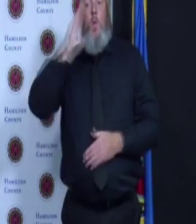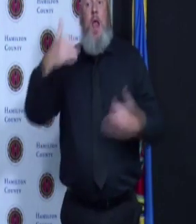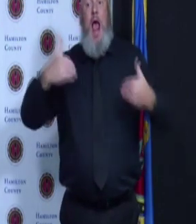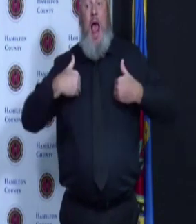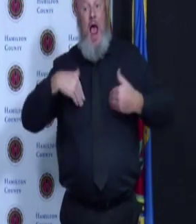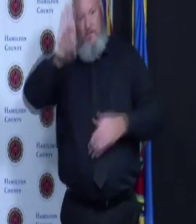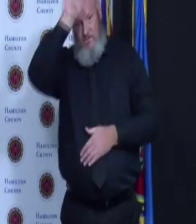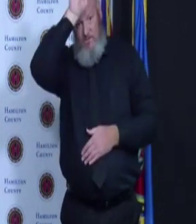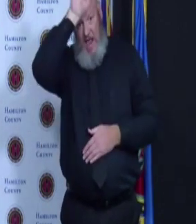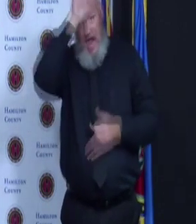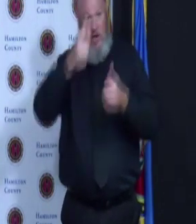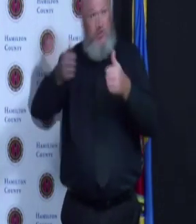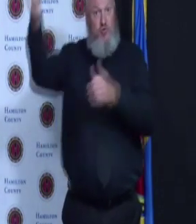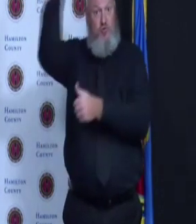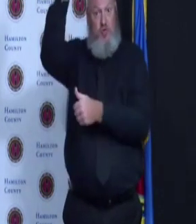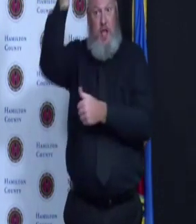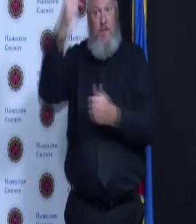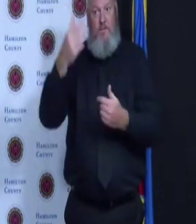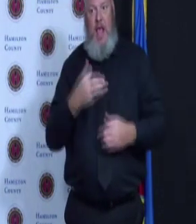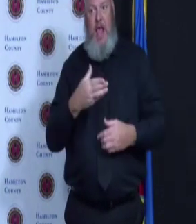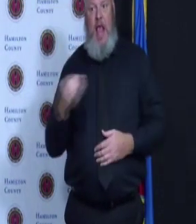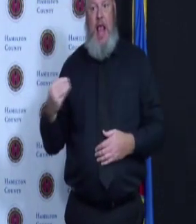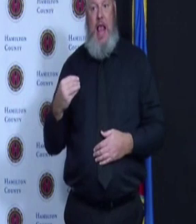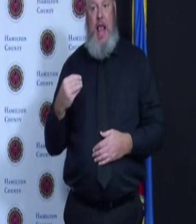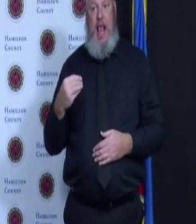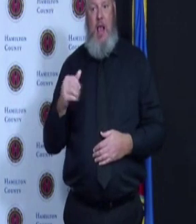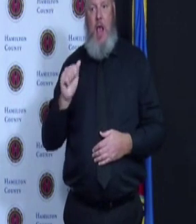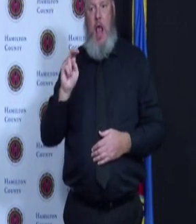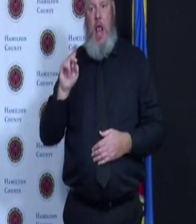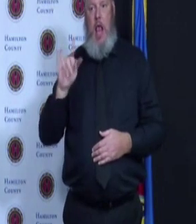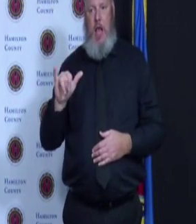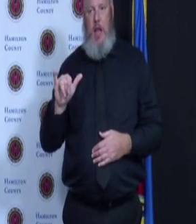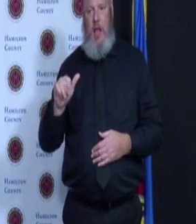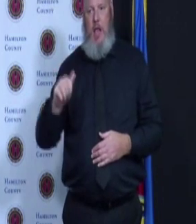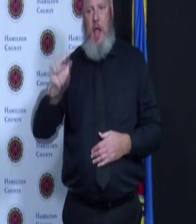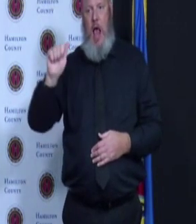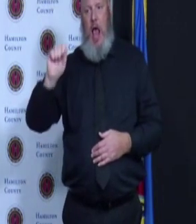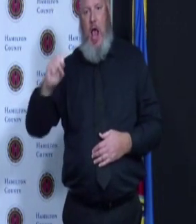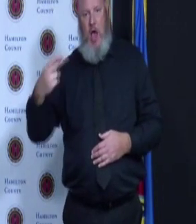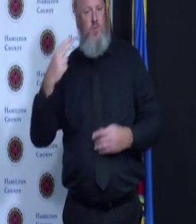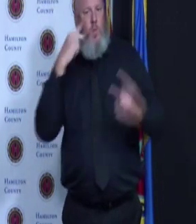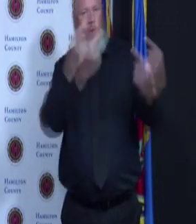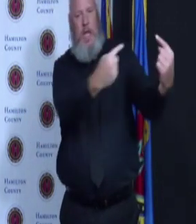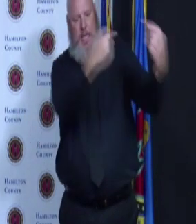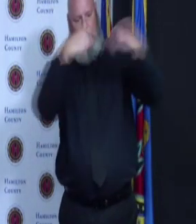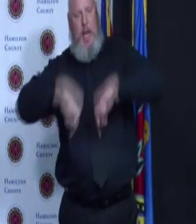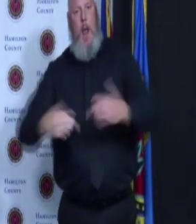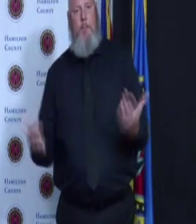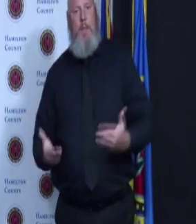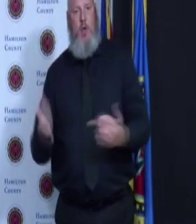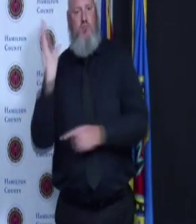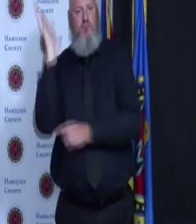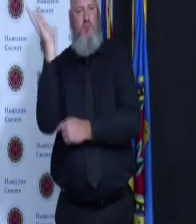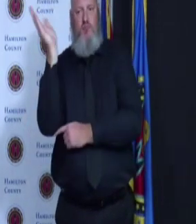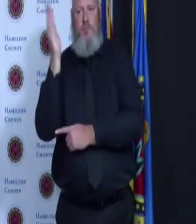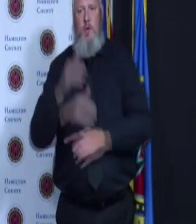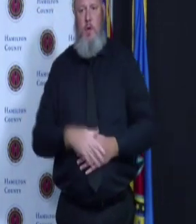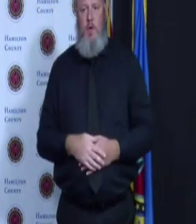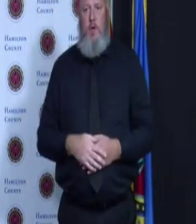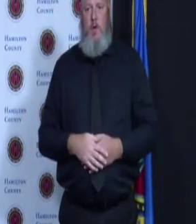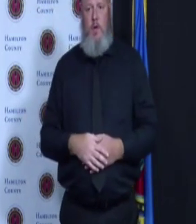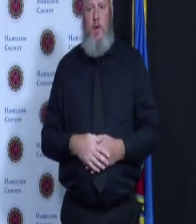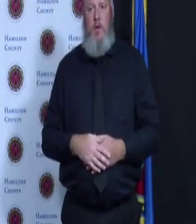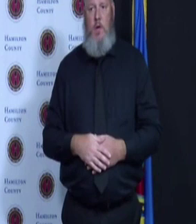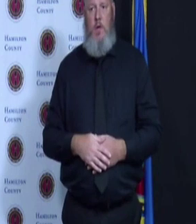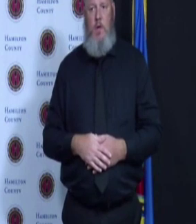Knapp. He is the director of the 911 Communications Center, and so these are our first responders. They're the front line. And